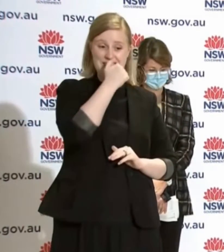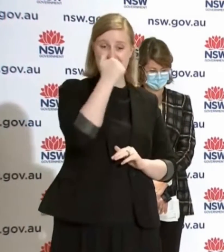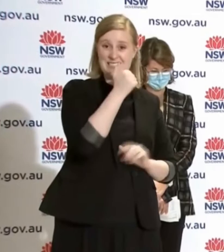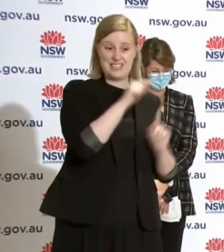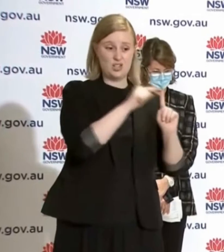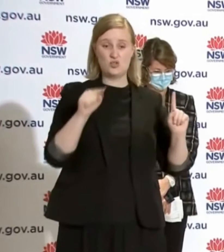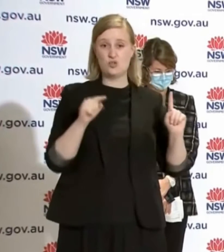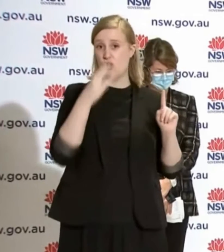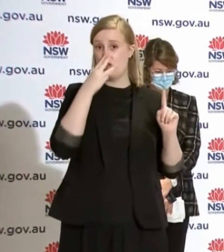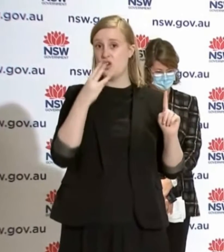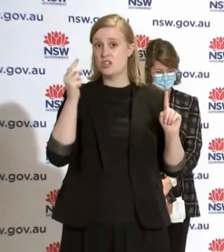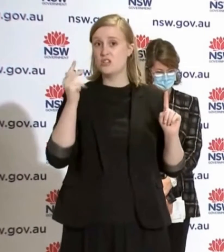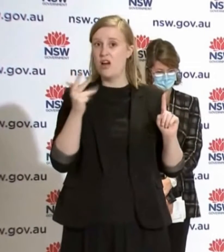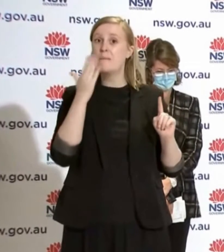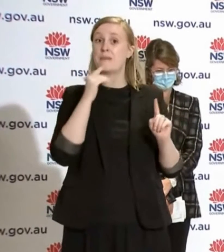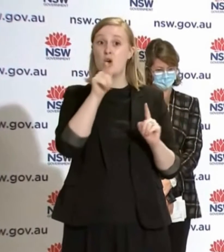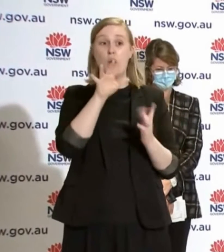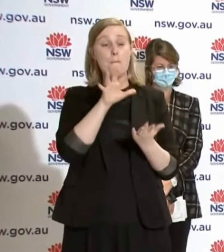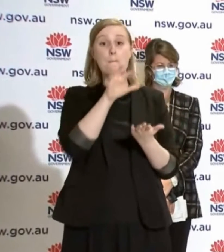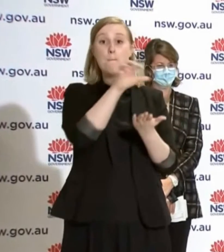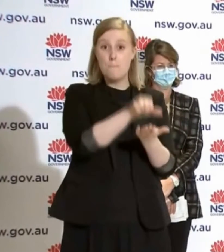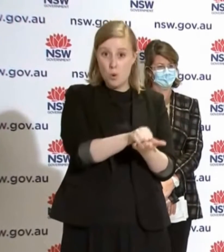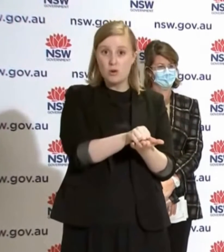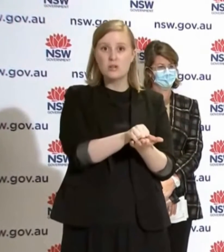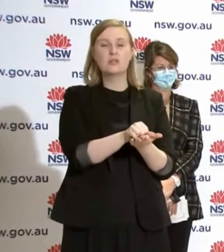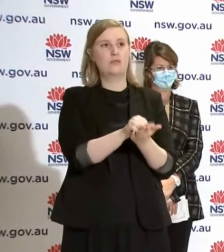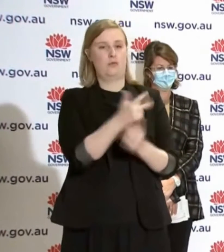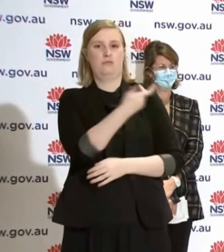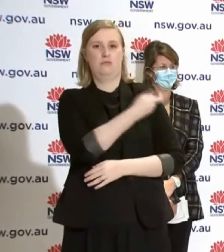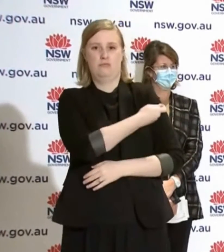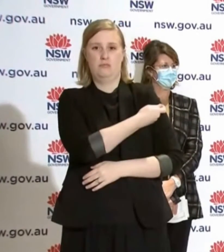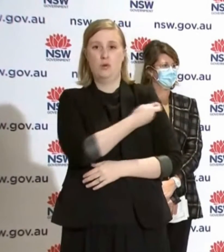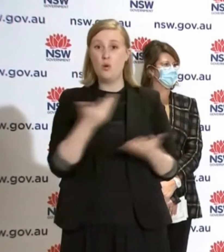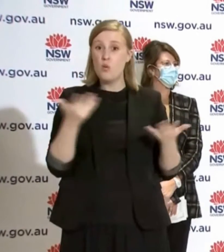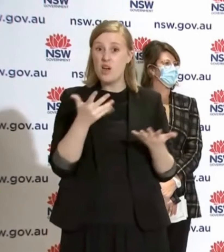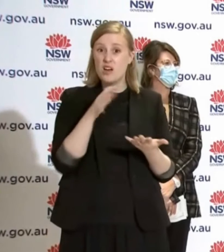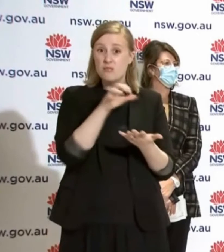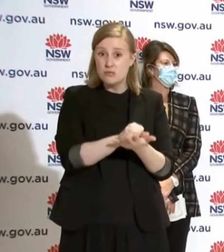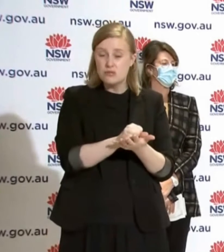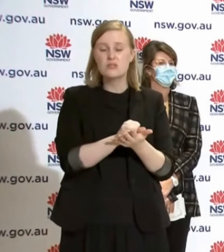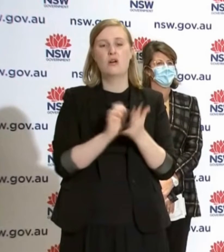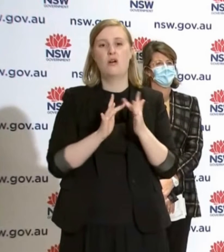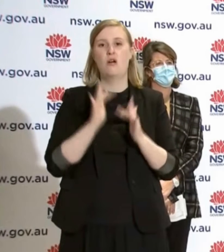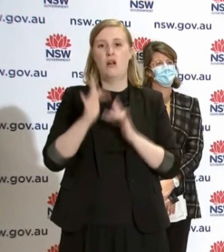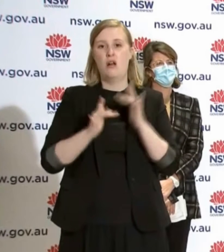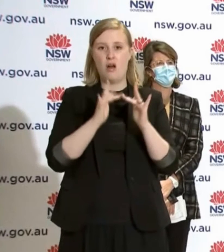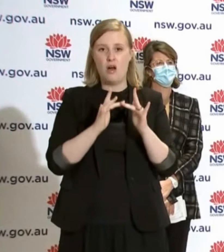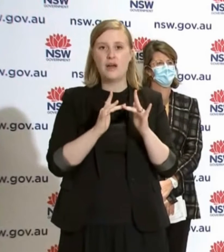your vaccine through newsouthwales.gov.au. We want to make very clear, if you come through the New South Wales Health